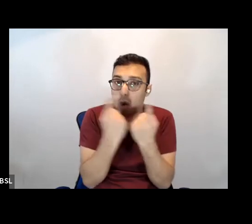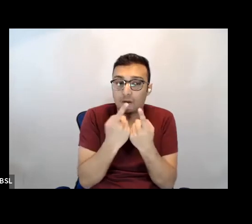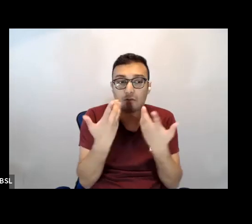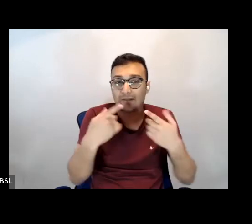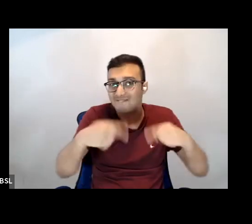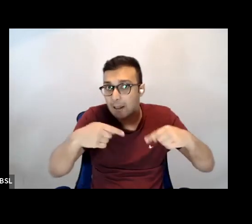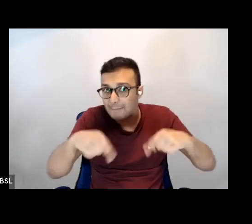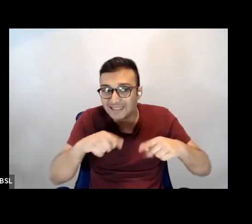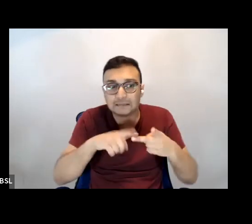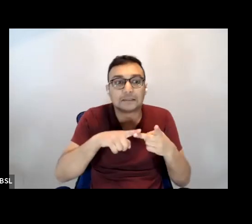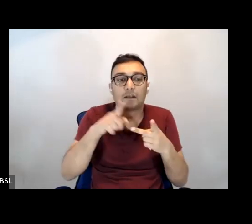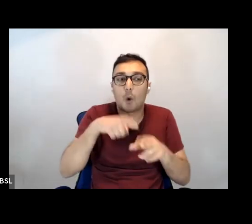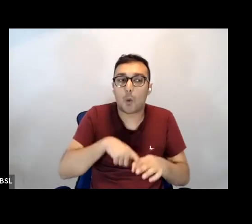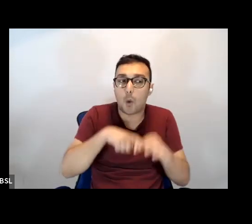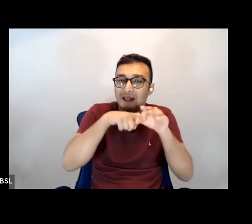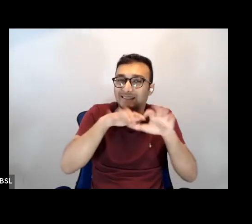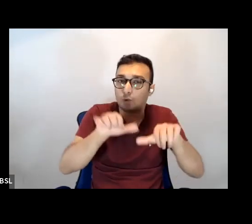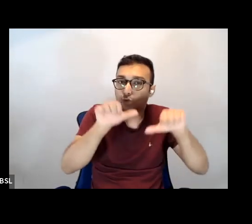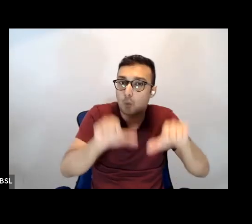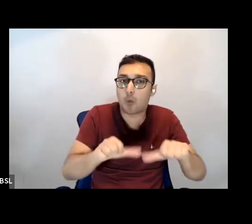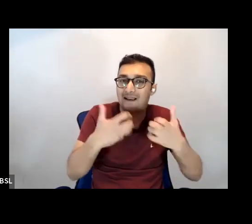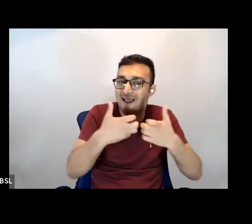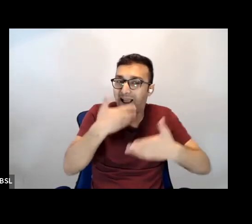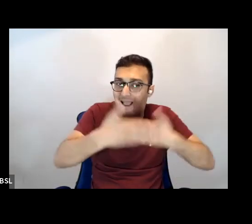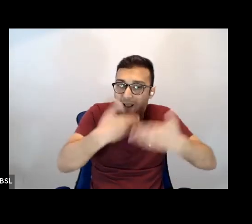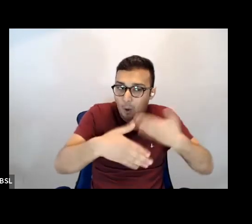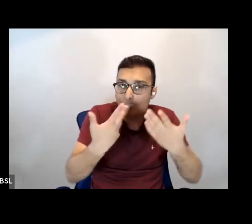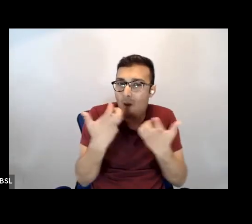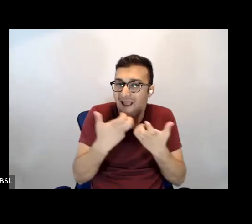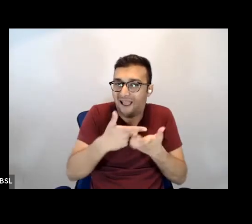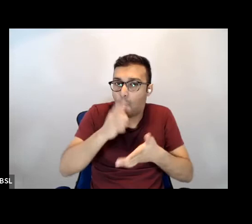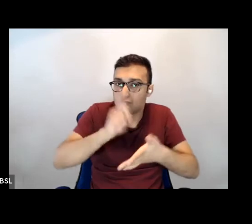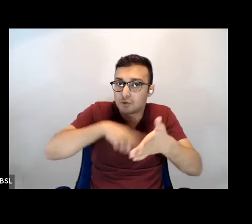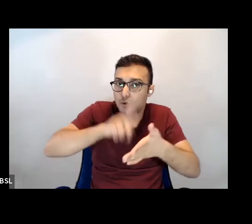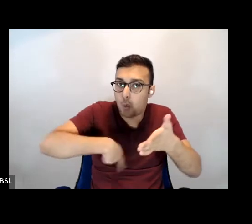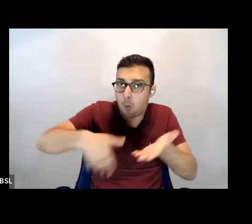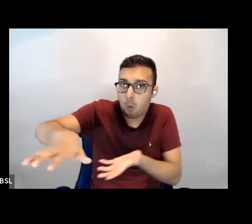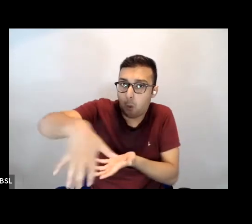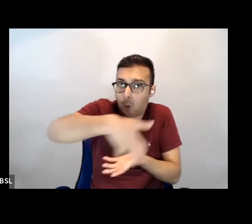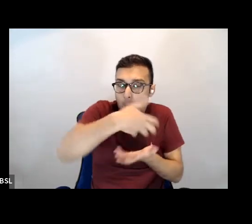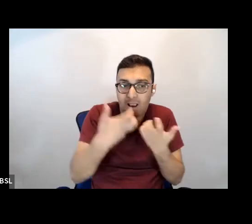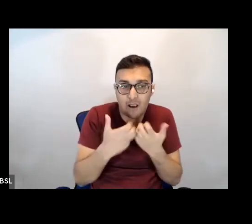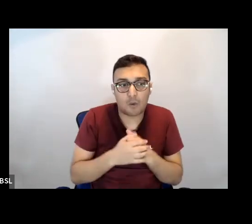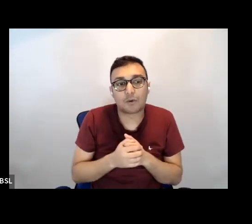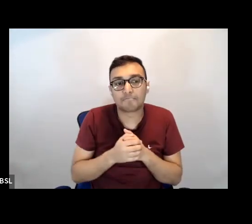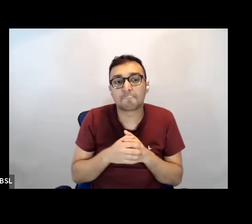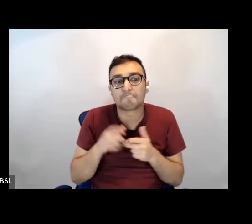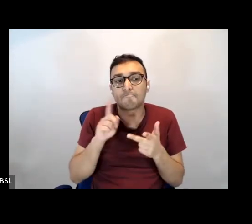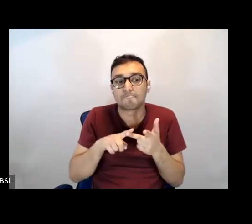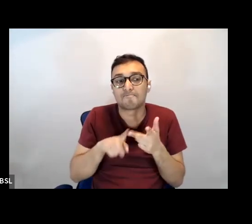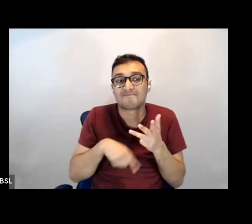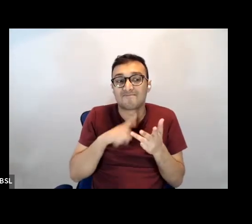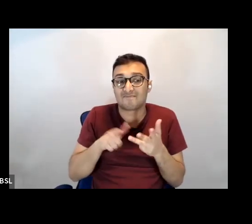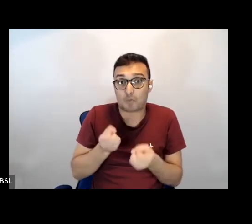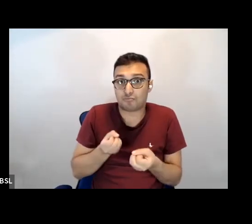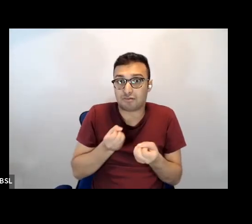assurance mechanisms, procurement and supply processes, existing AT services, workforce, and any relevant education